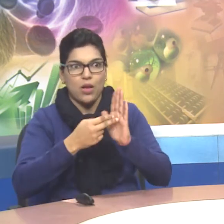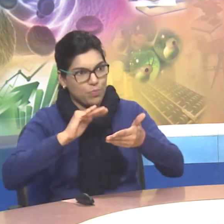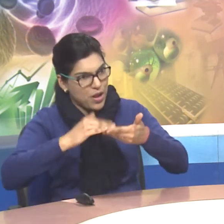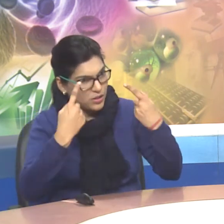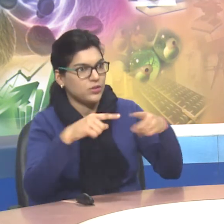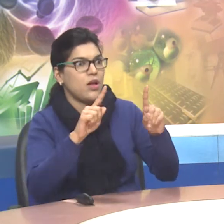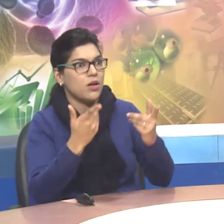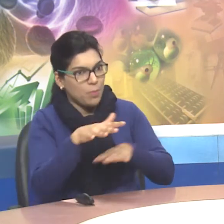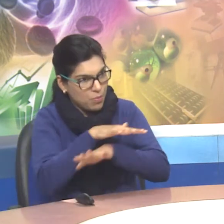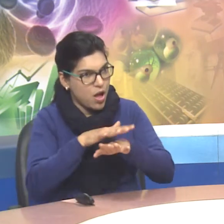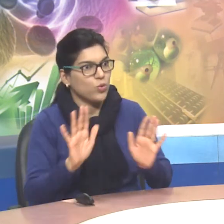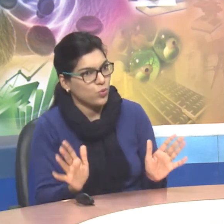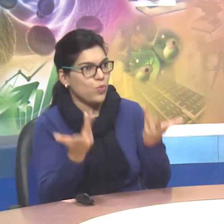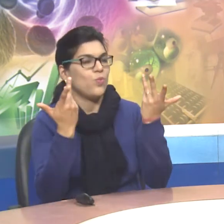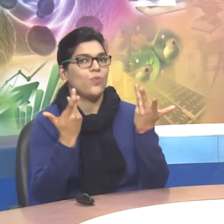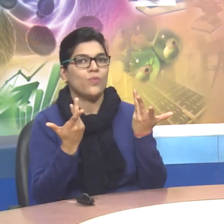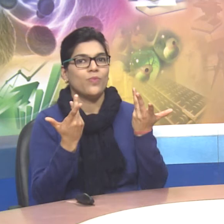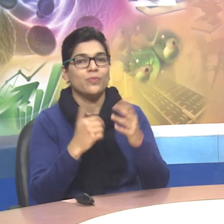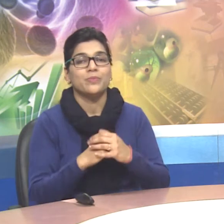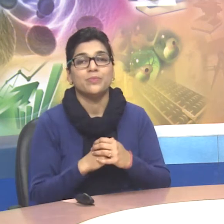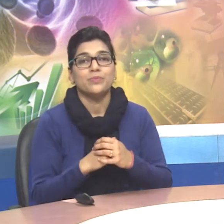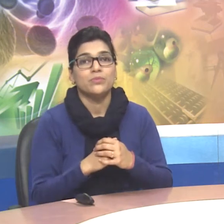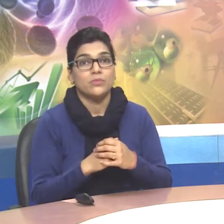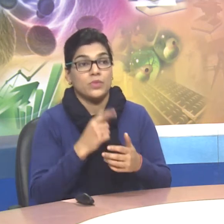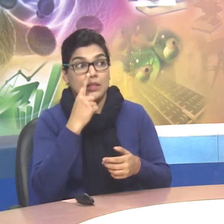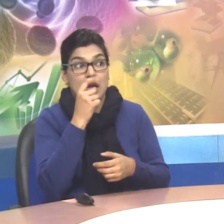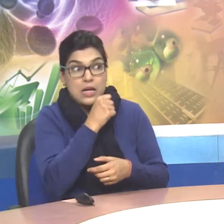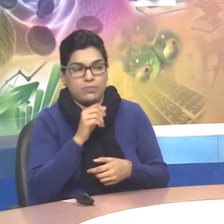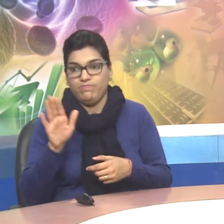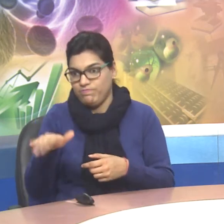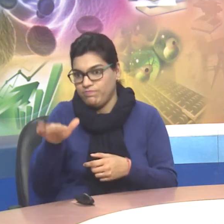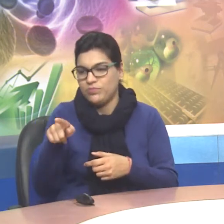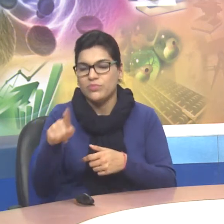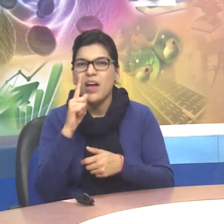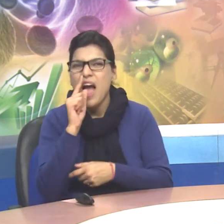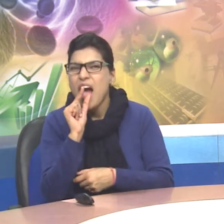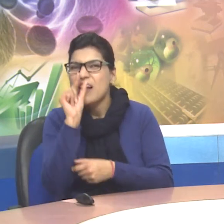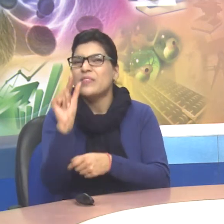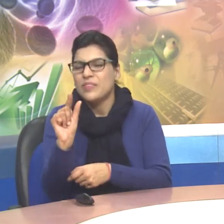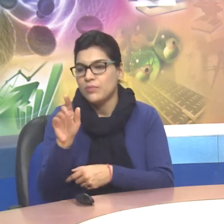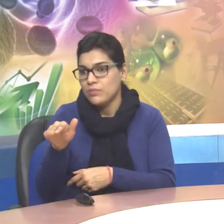Now, time is flying, sighed Grandma and turning to Aunt Premla. She